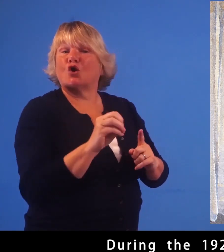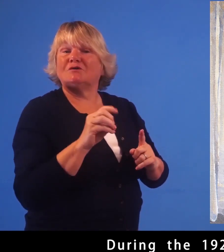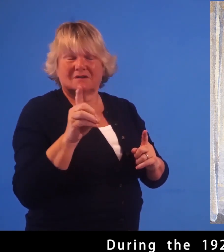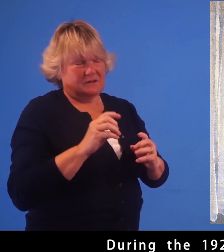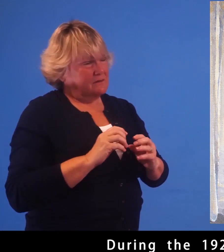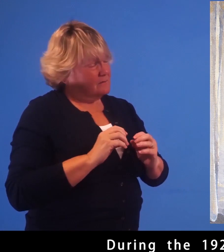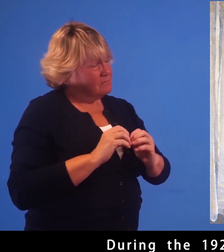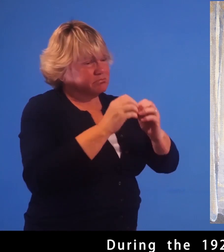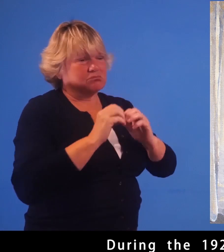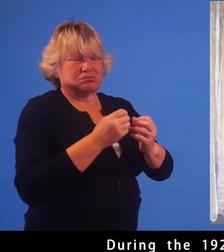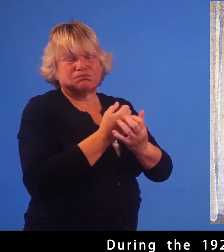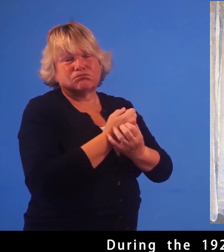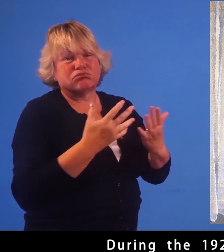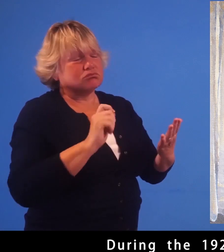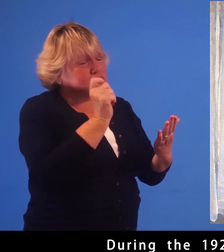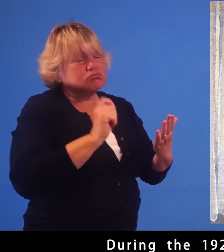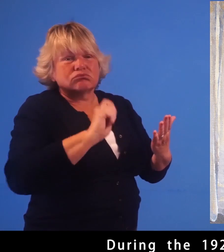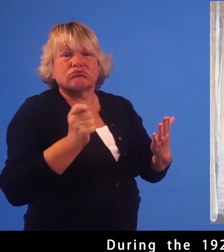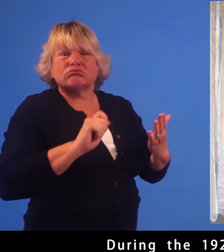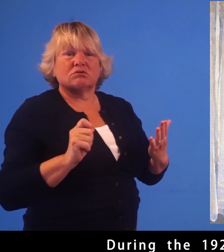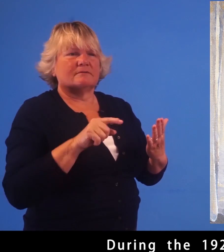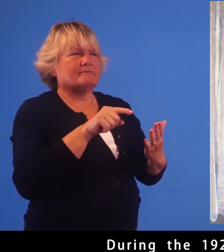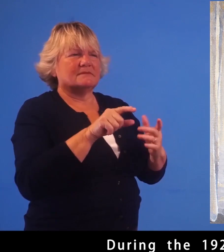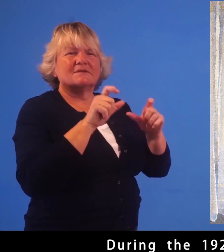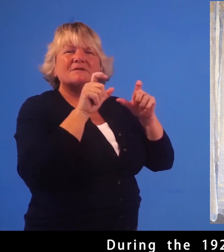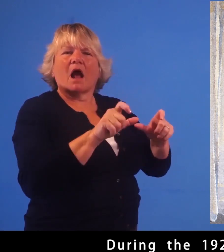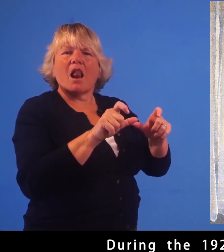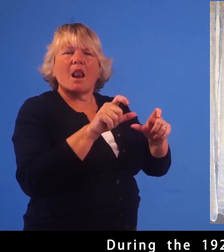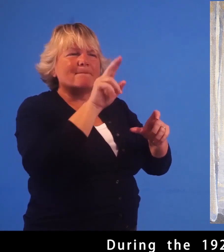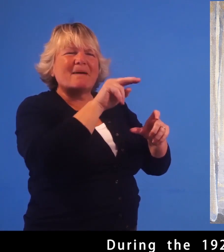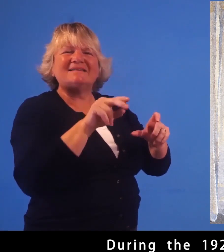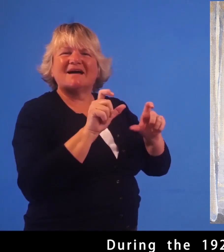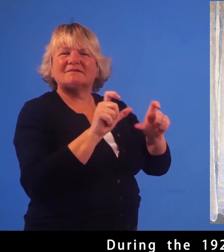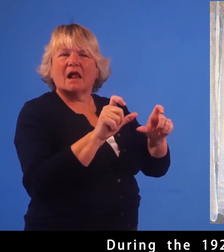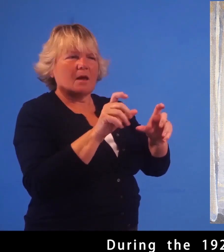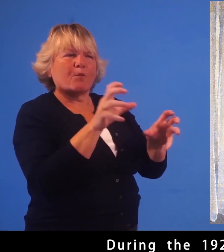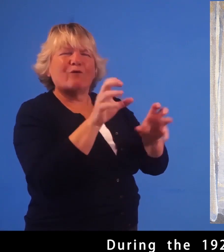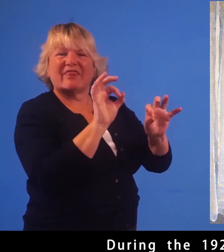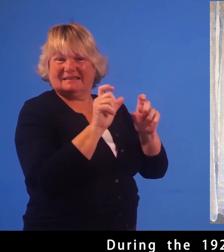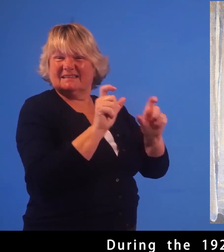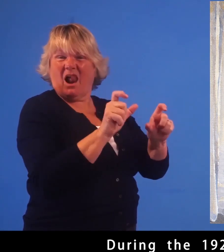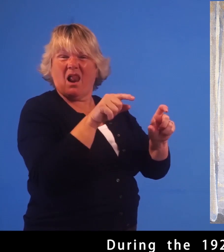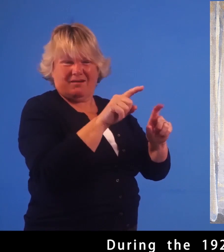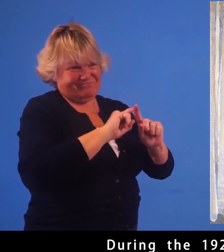During the 1920s and 1930s, he produced various still life paintings,